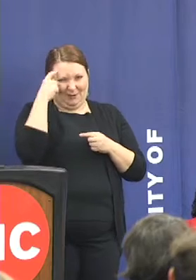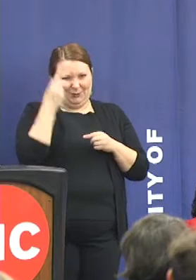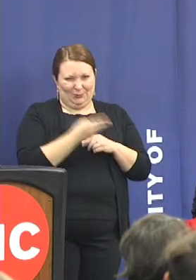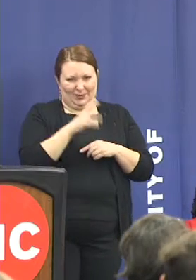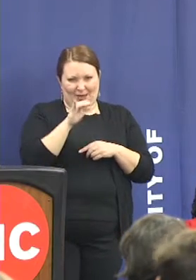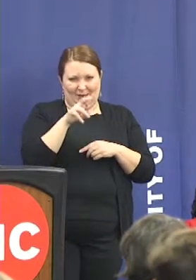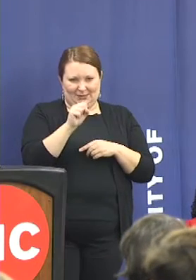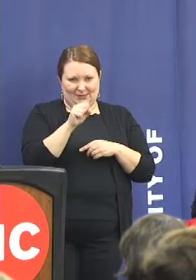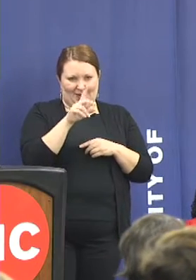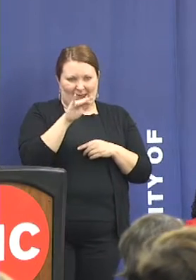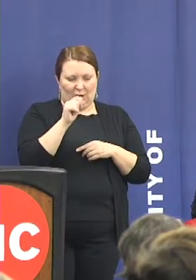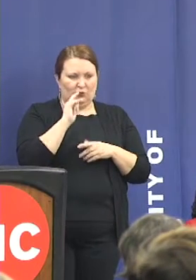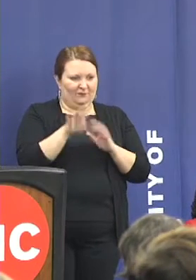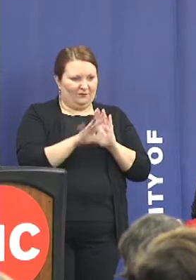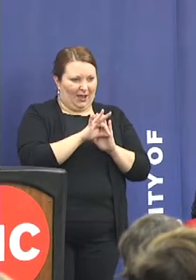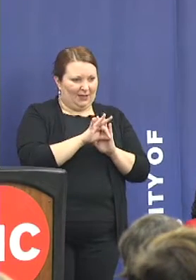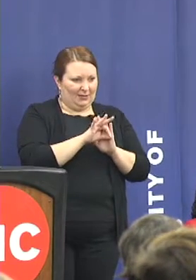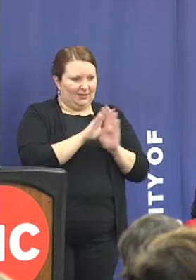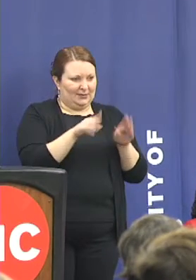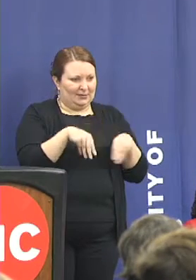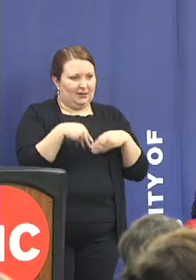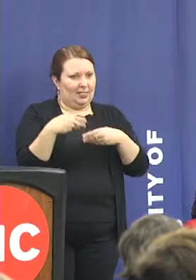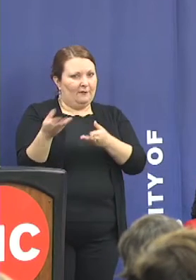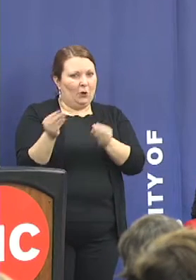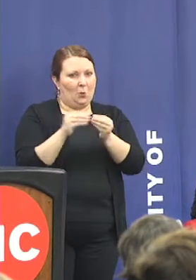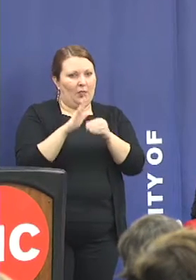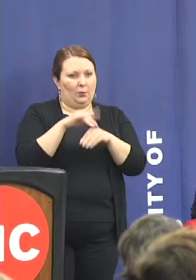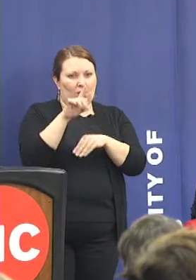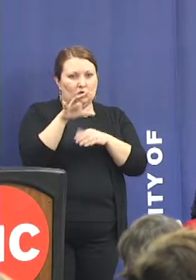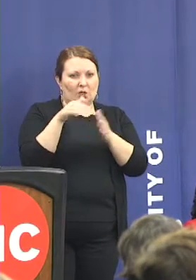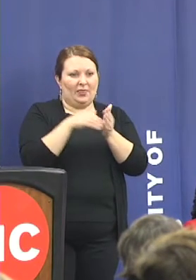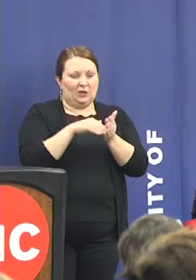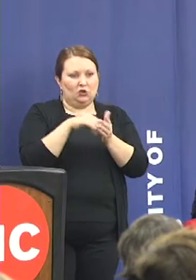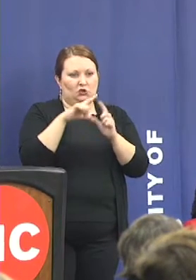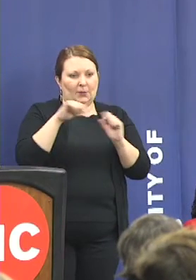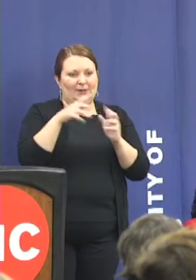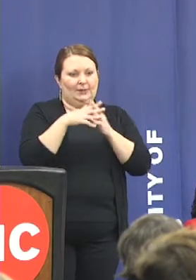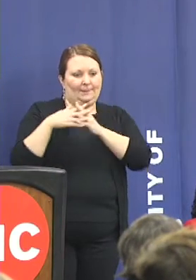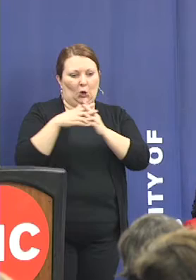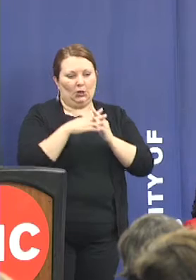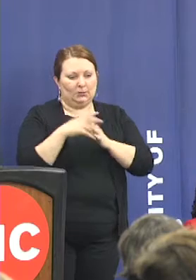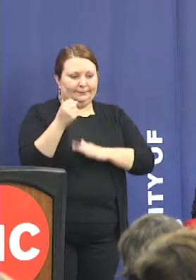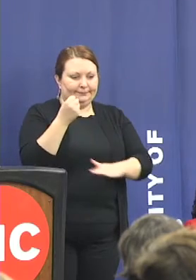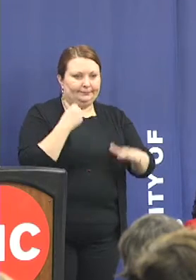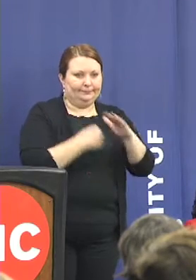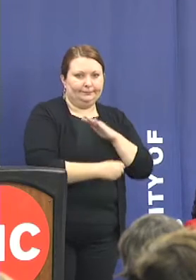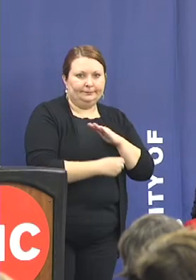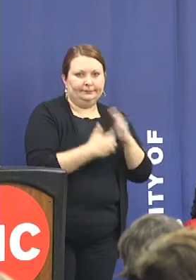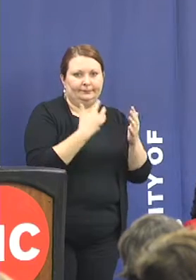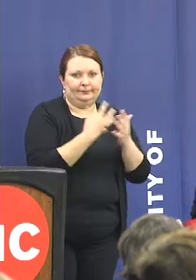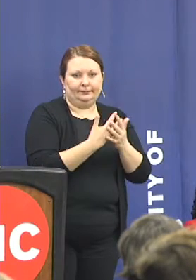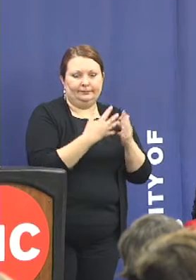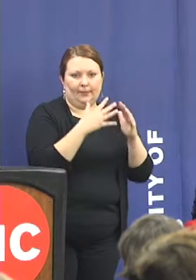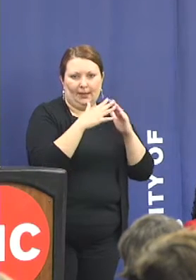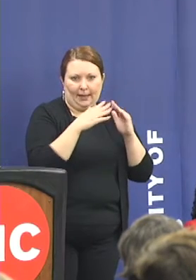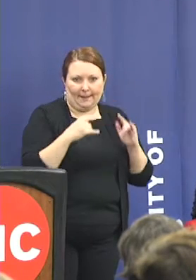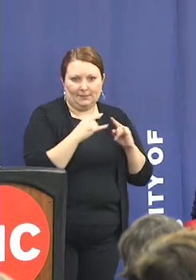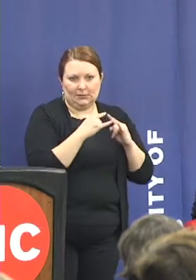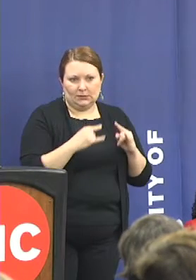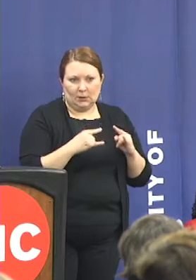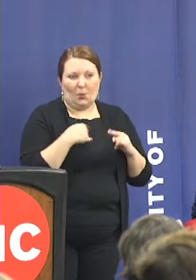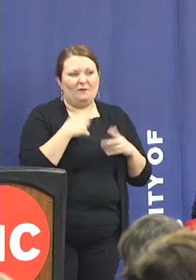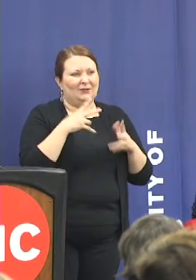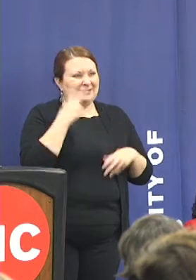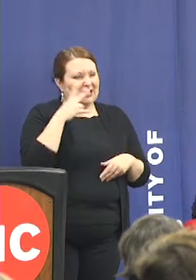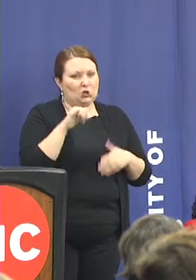used census data to locate and deliver more than 100,000 Japanese Americans into incarceration camps. We have already